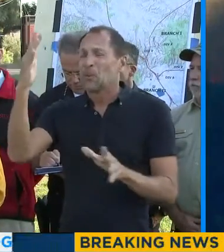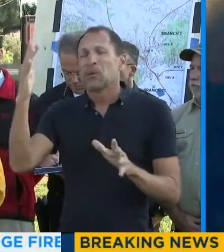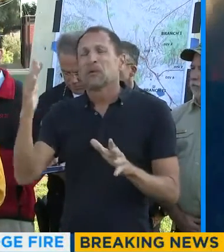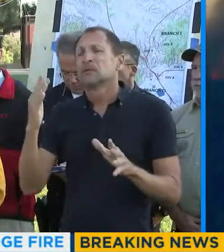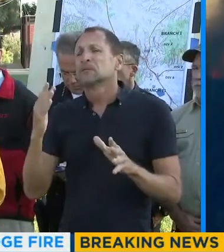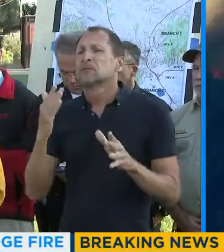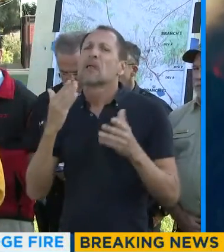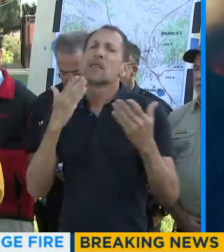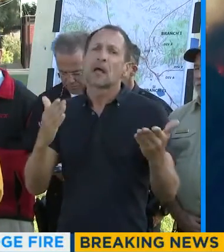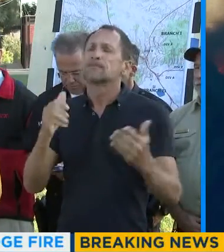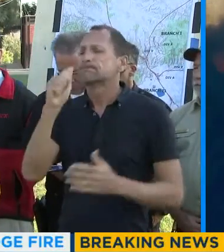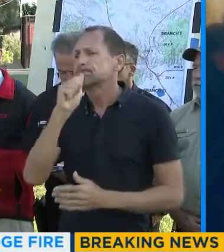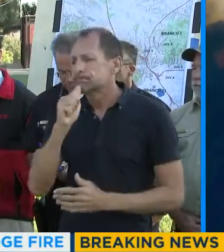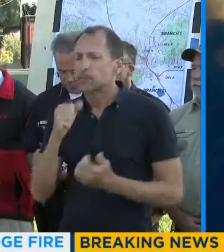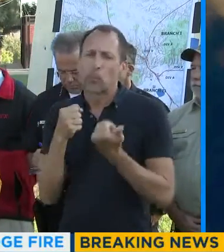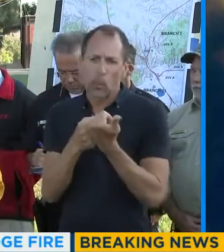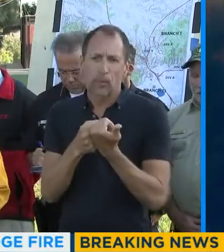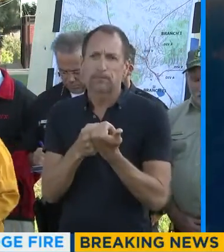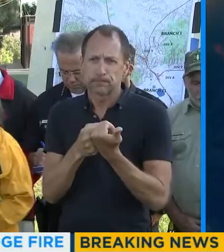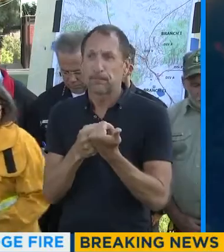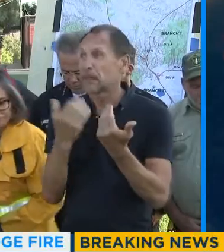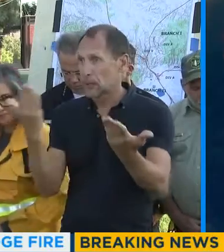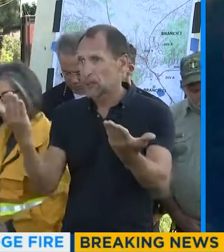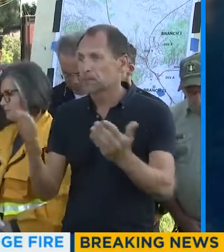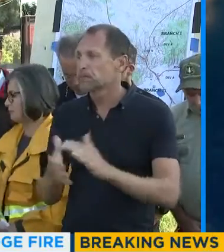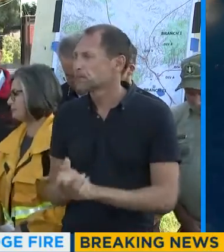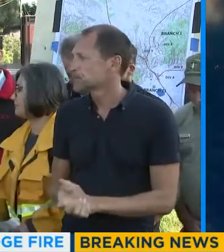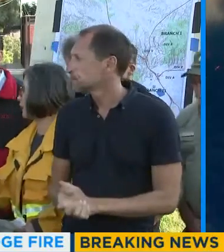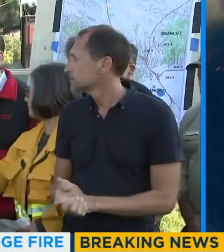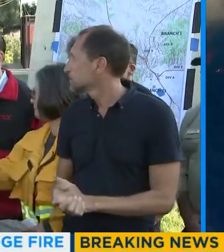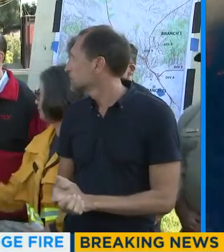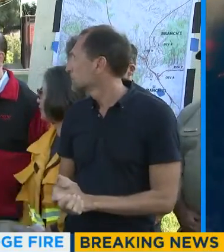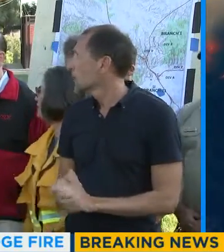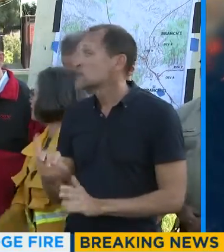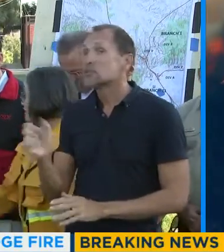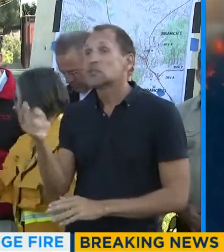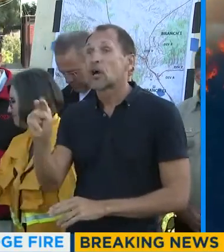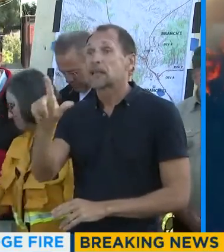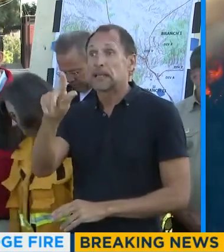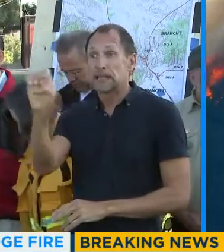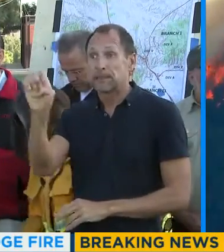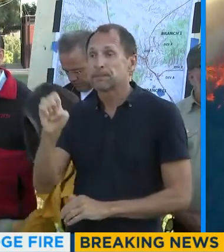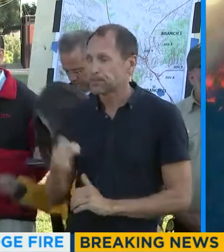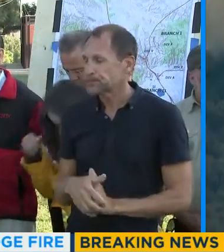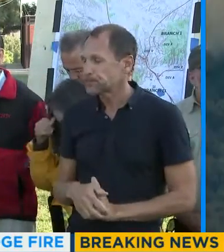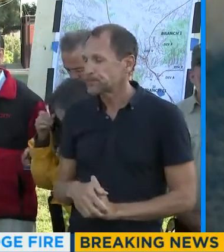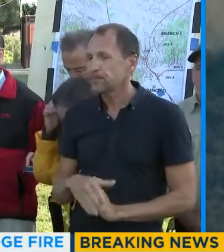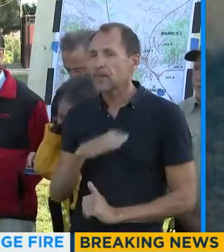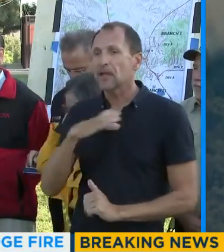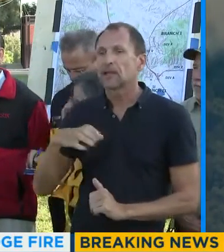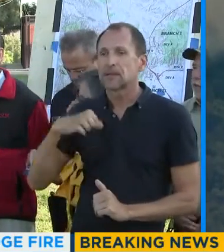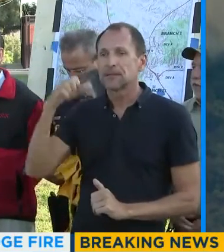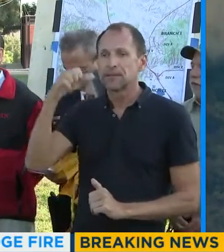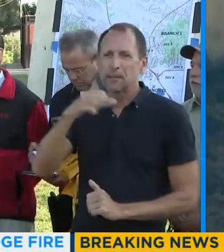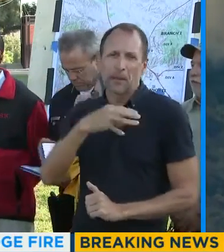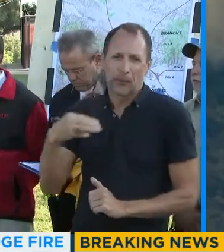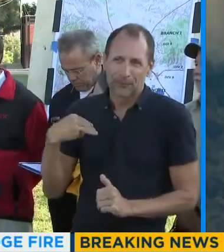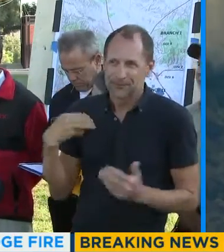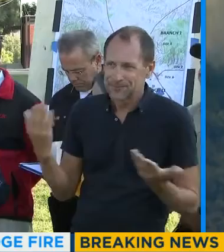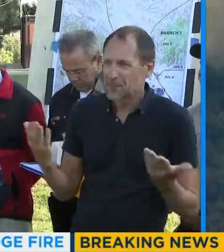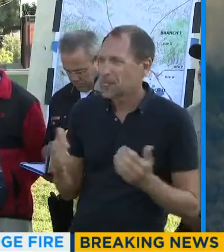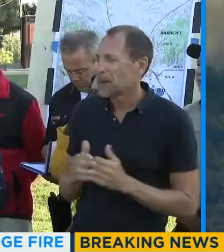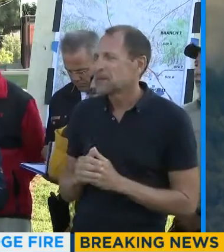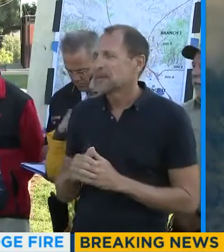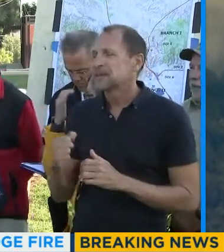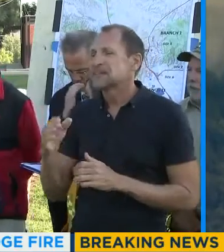public's continued support. Thank you. Councilmember John Lee. Oh, sorry, John. Councilmember John Lee,